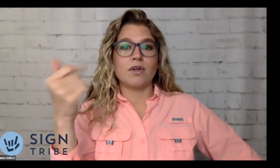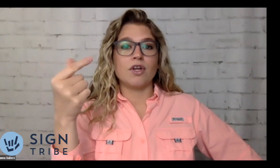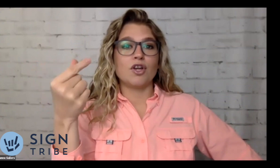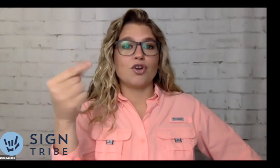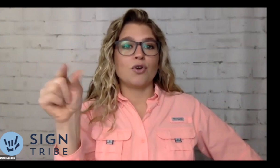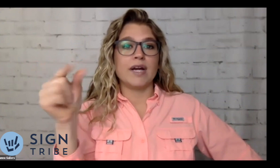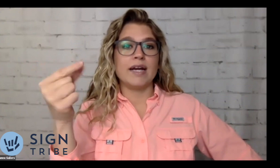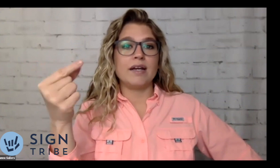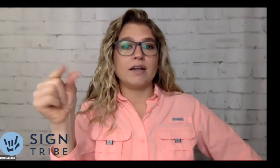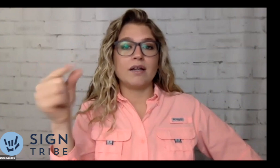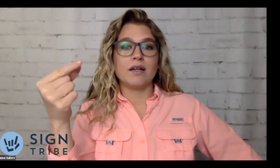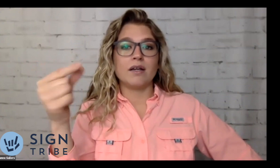green,